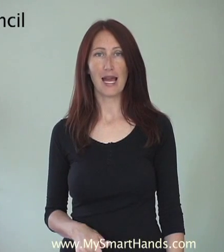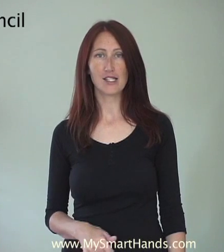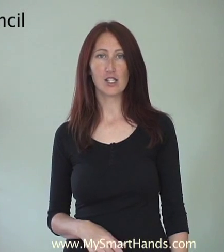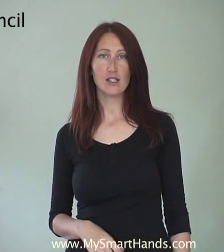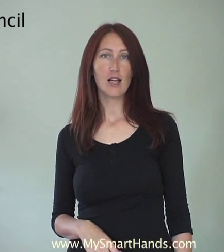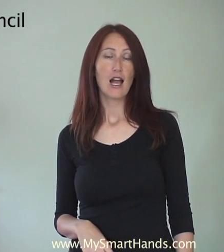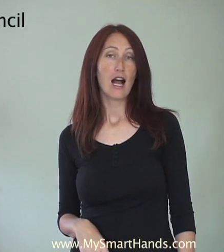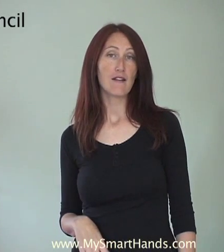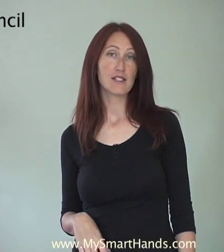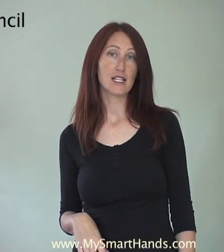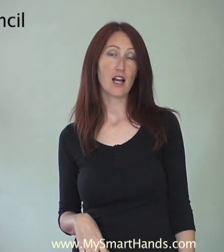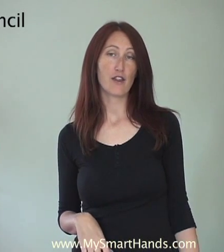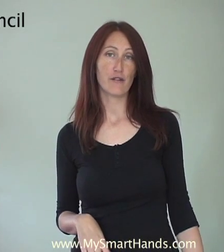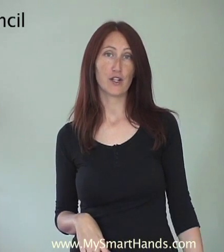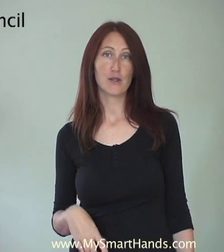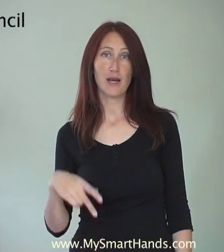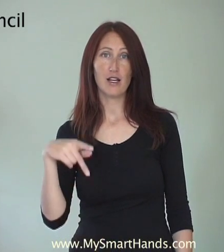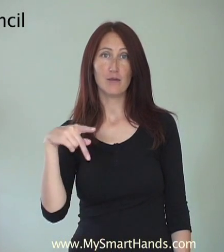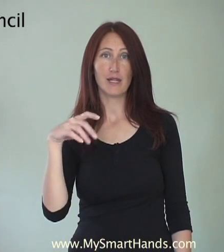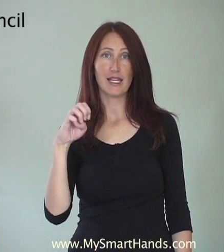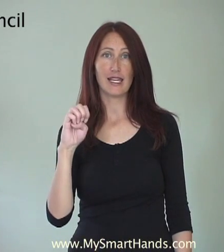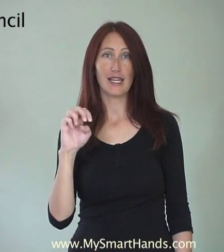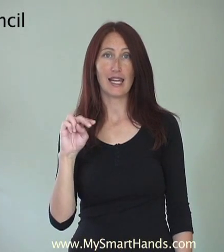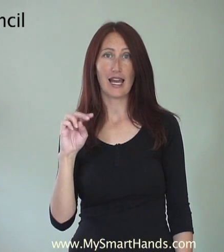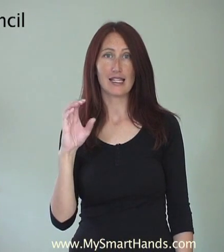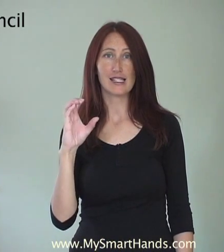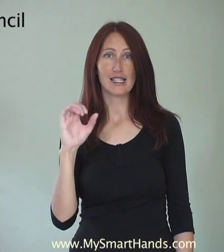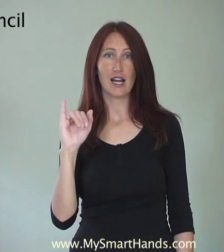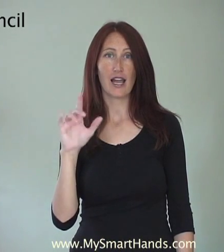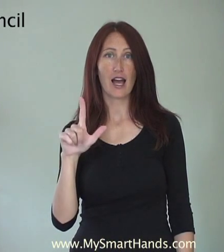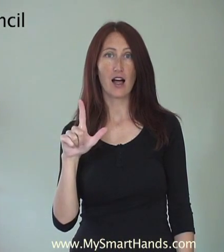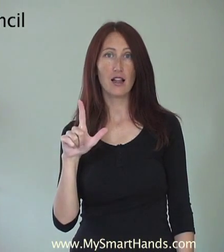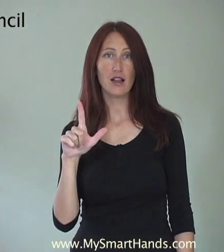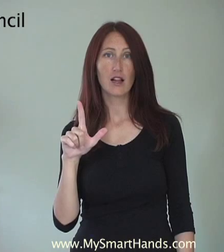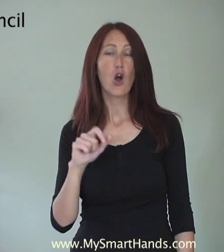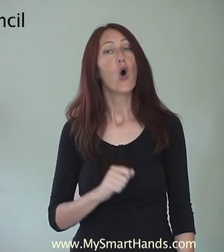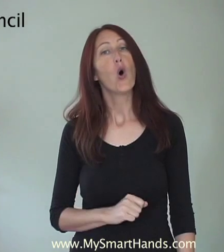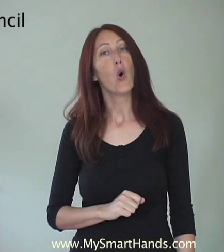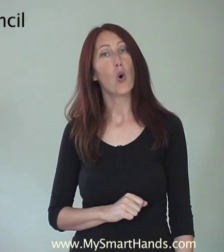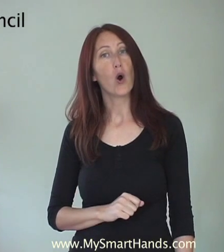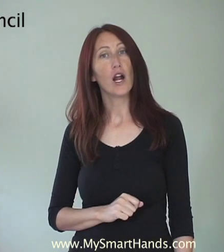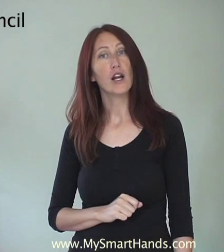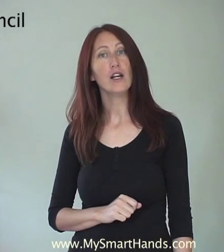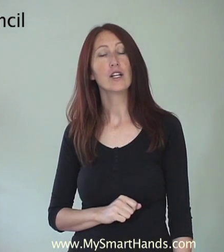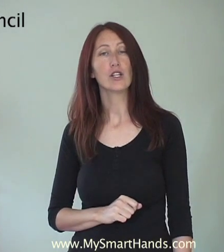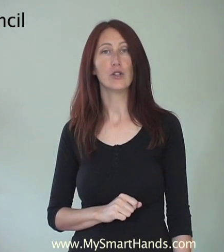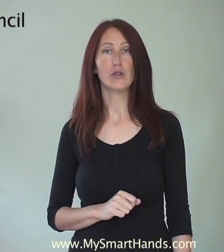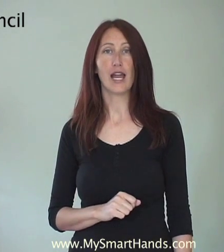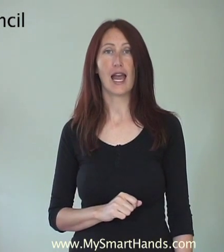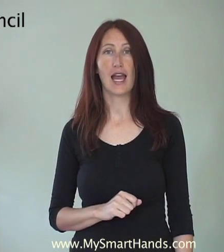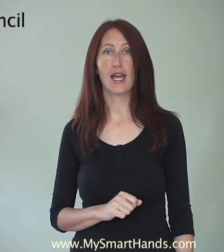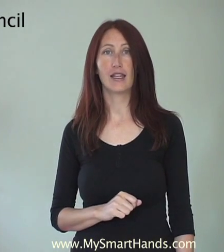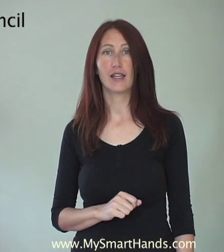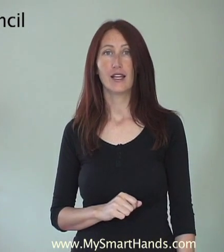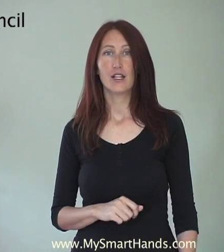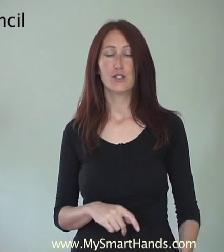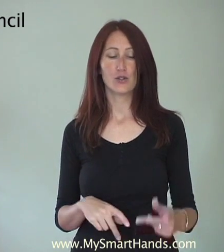Pencil. I've seen either fingerspelled P-E-N-C-I-L or you can do